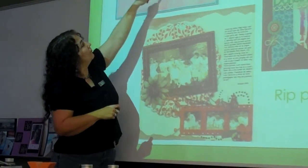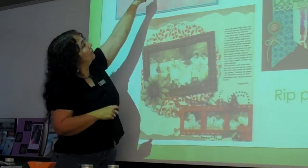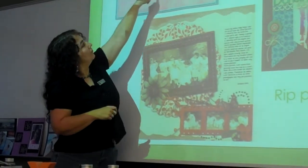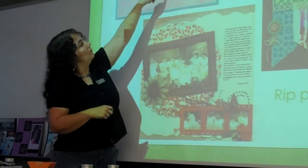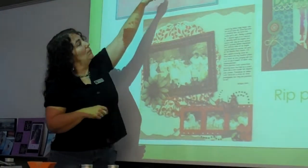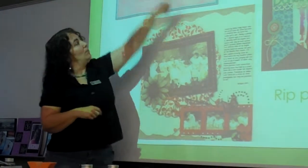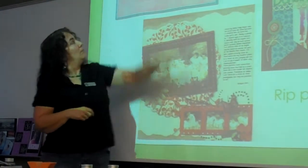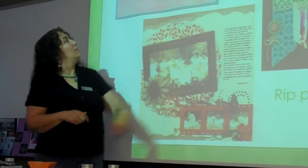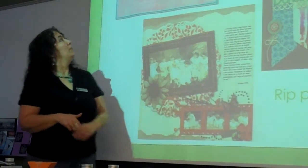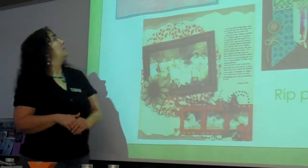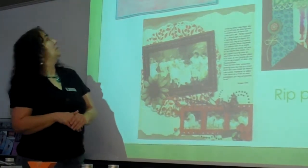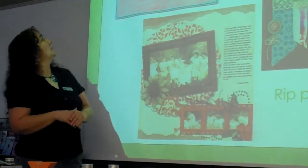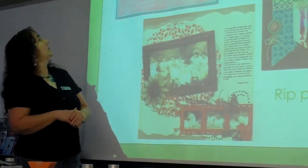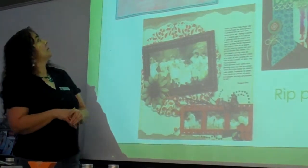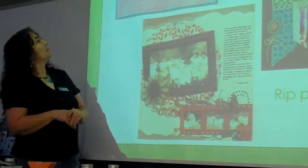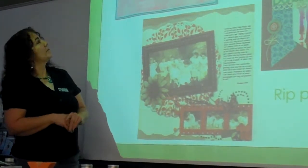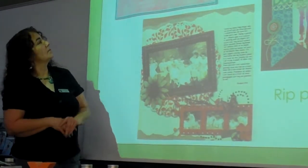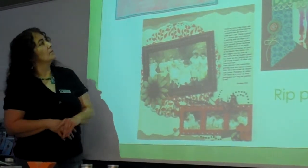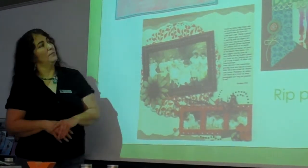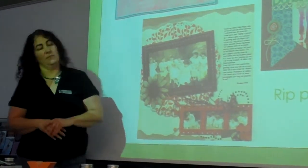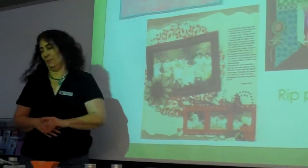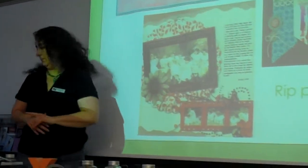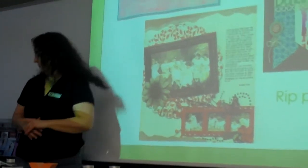And I used sewing implements on this one.